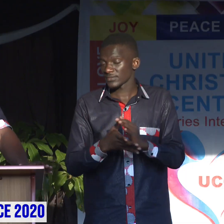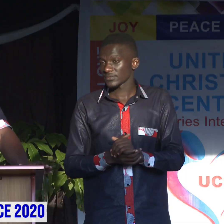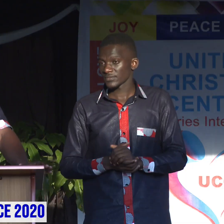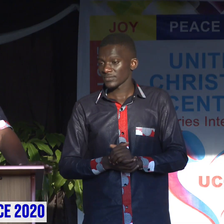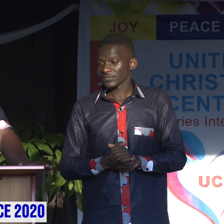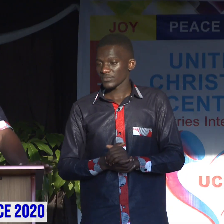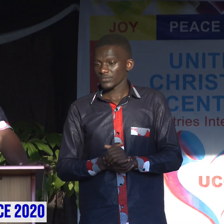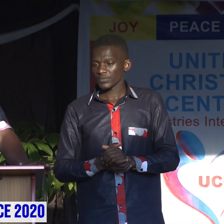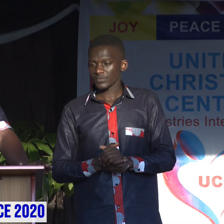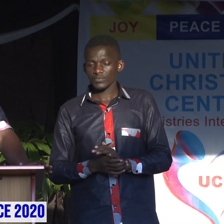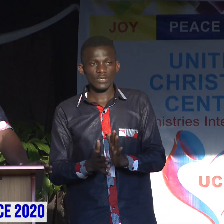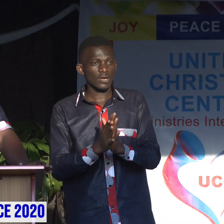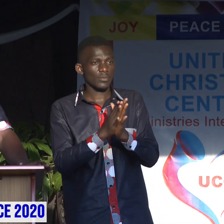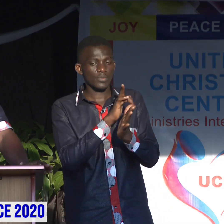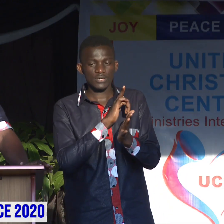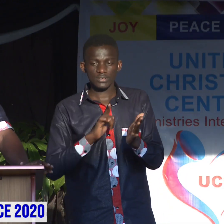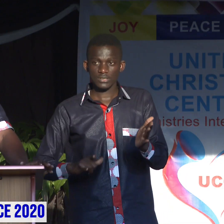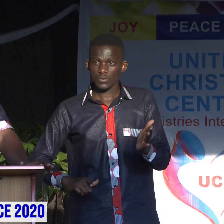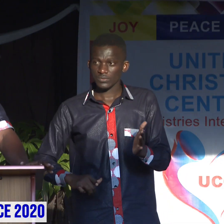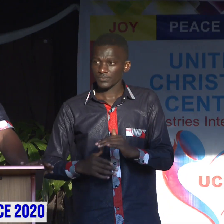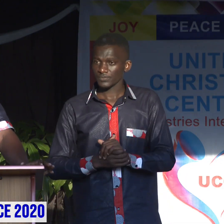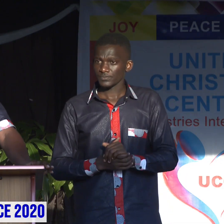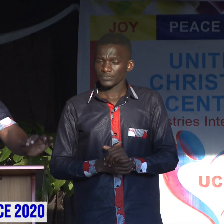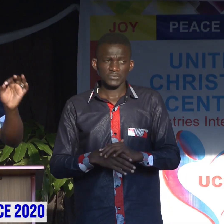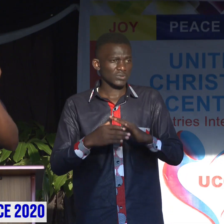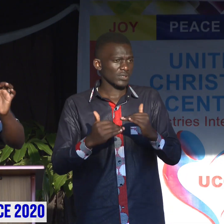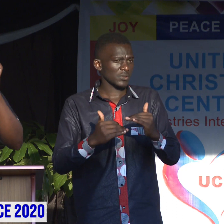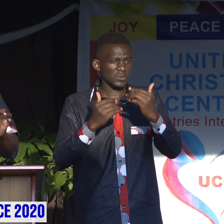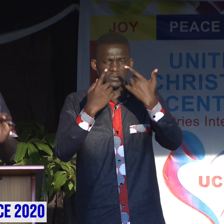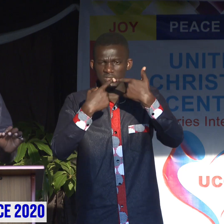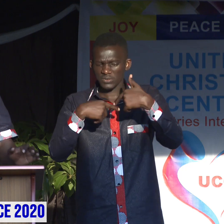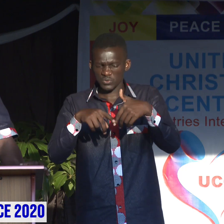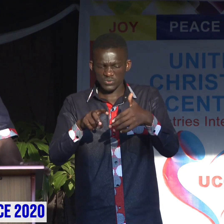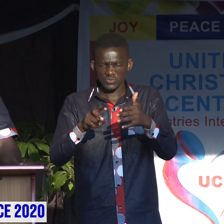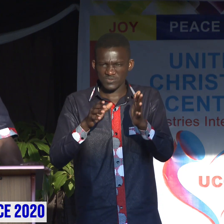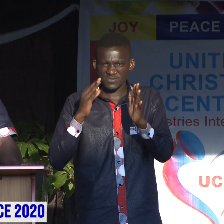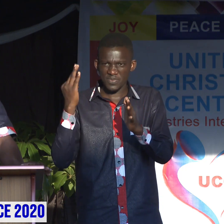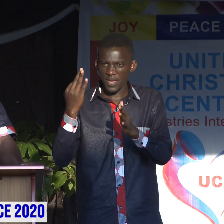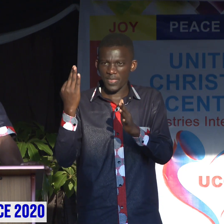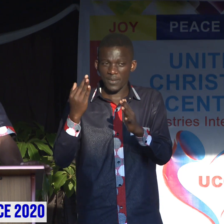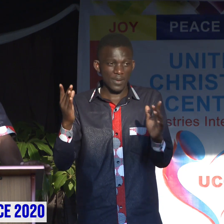Praise the Lord. So we are going to look at briefly